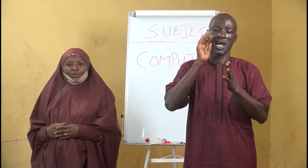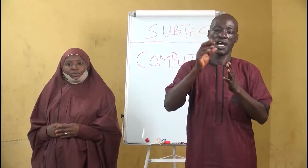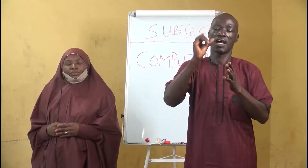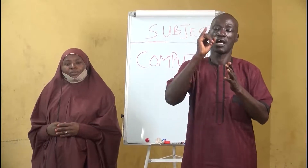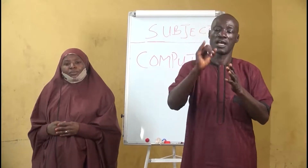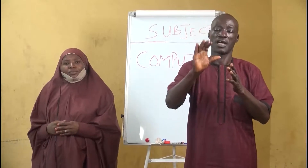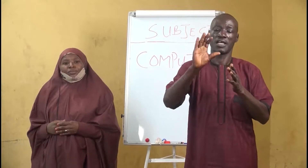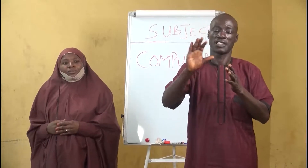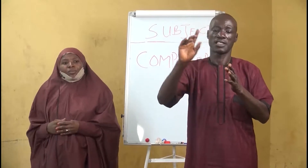products.